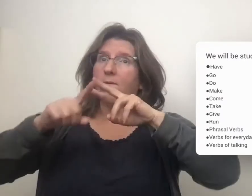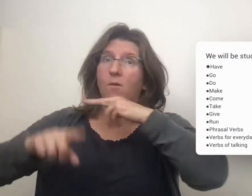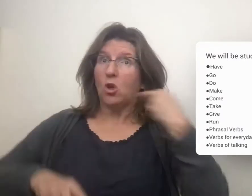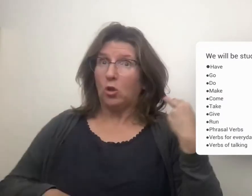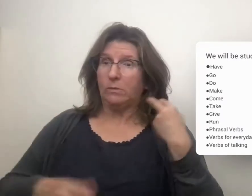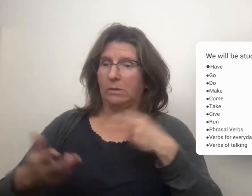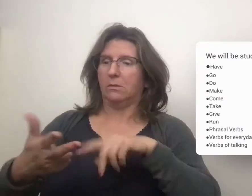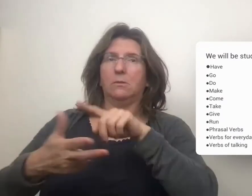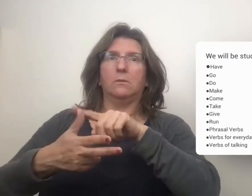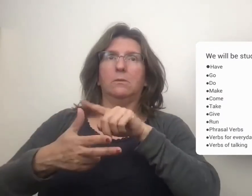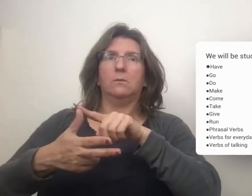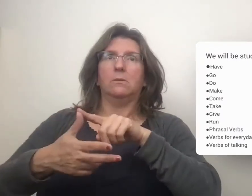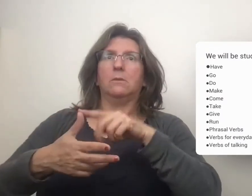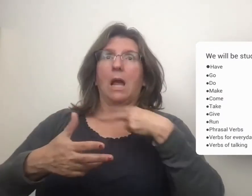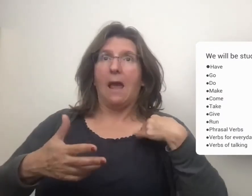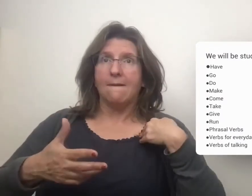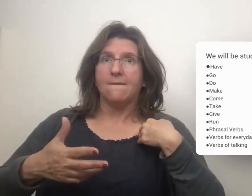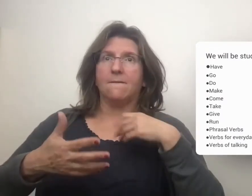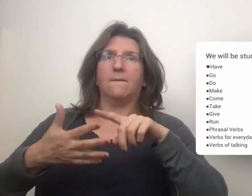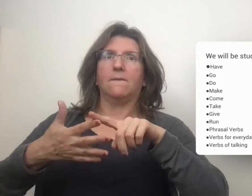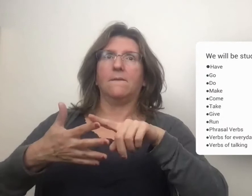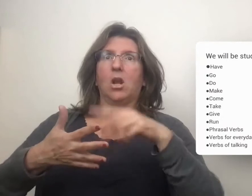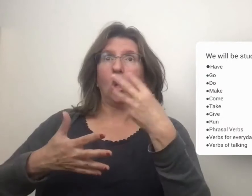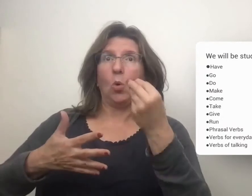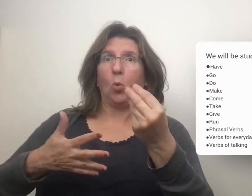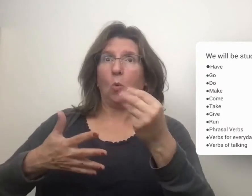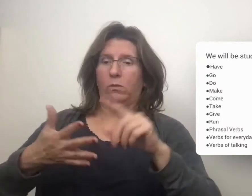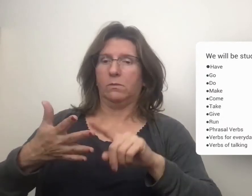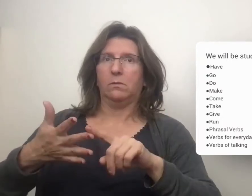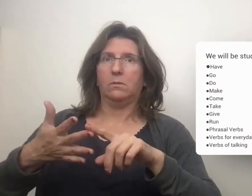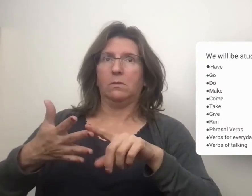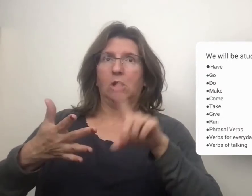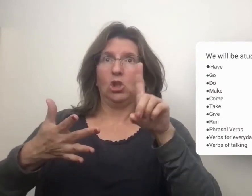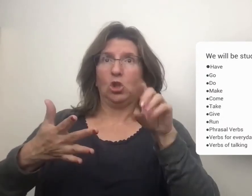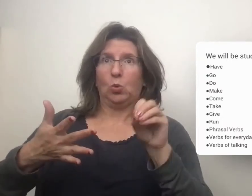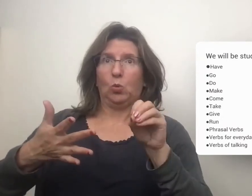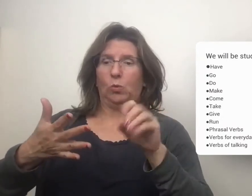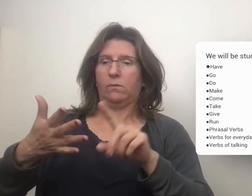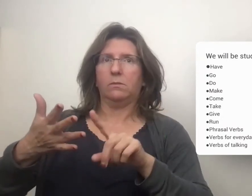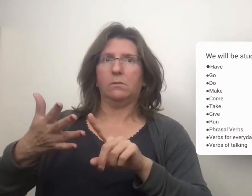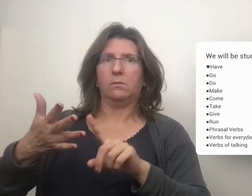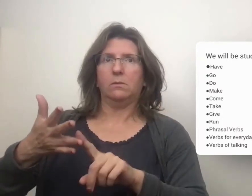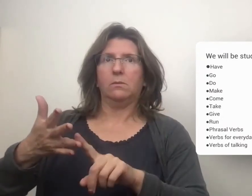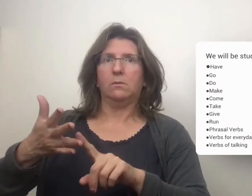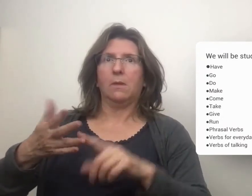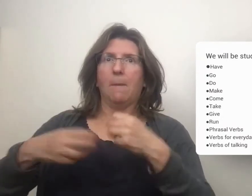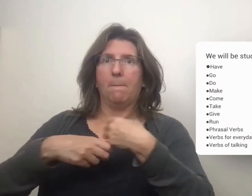We will be studying the following verbs: have, go, do,